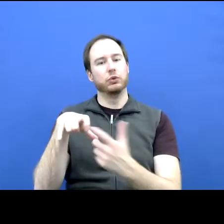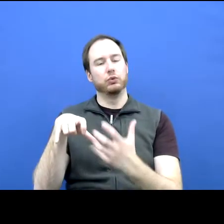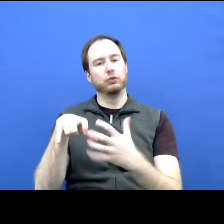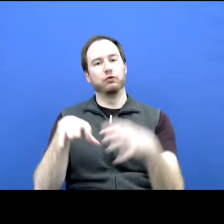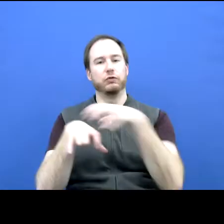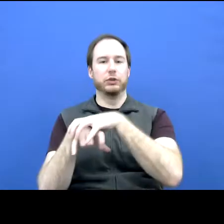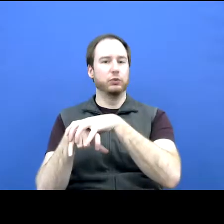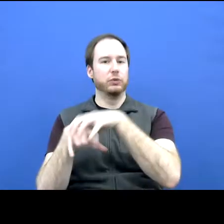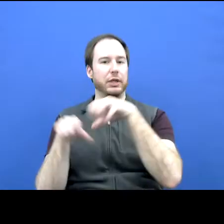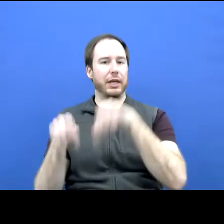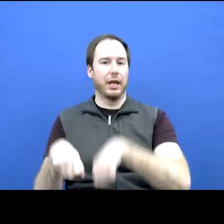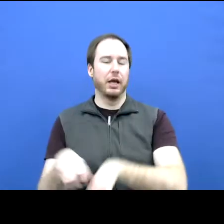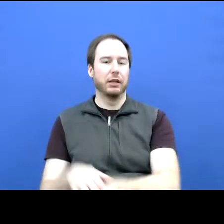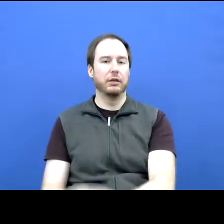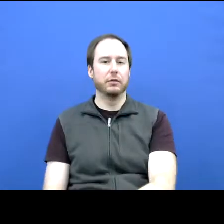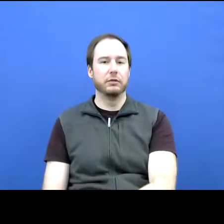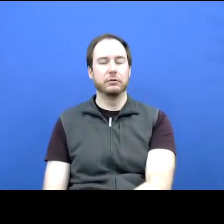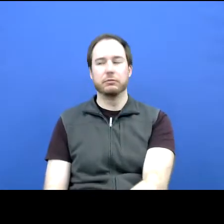So